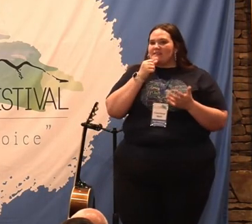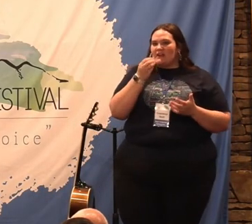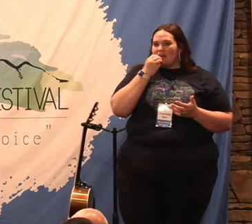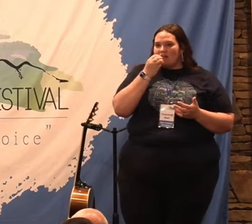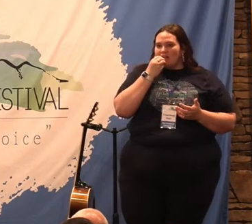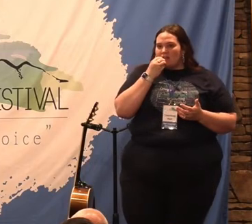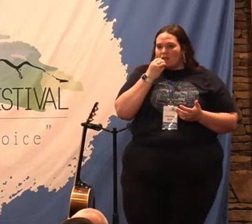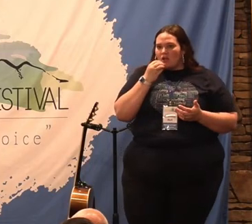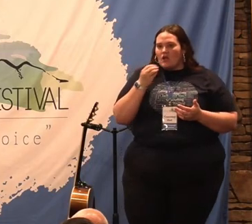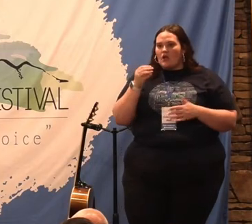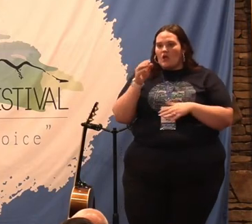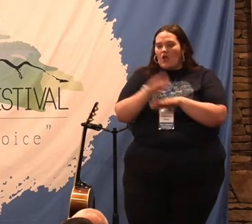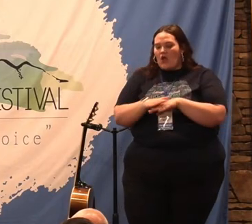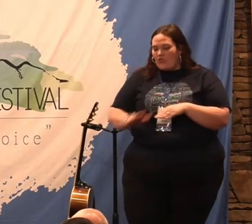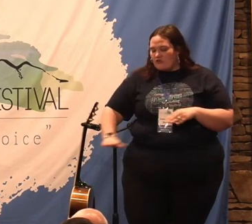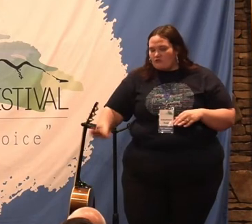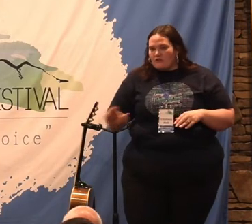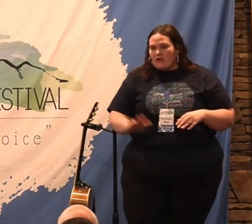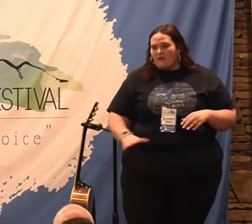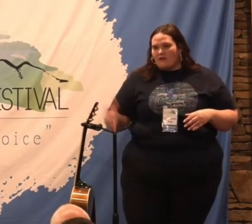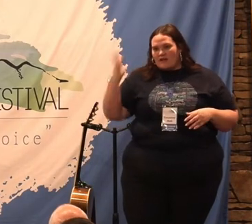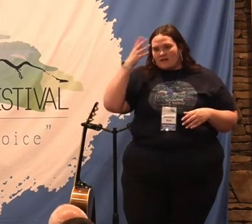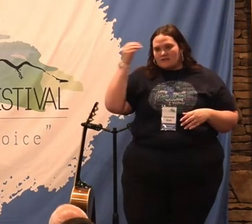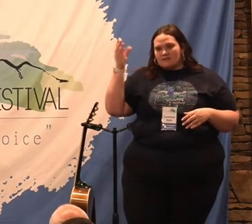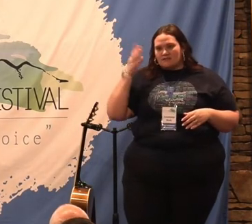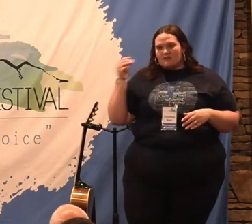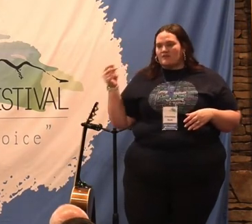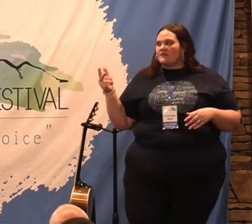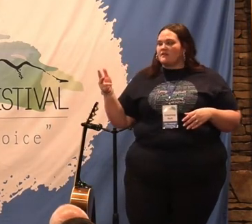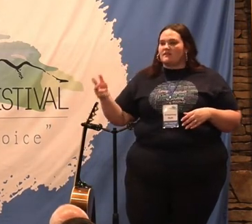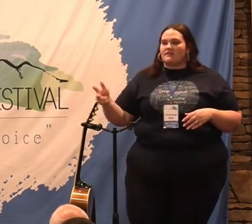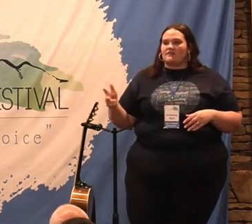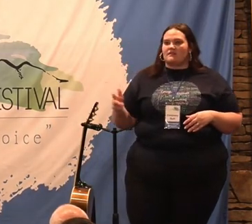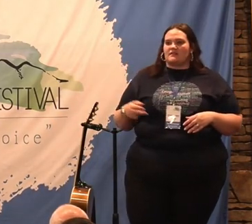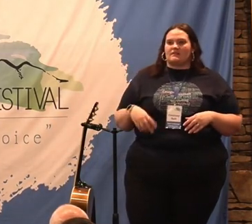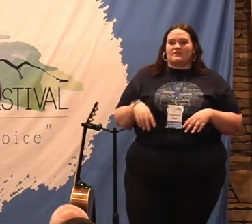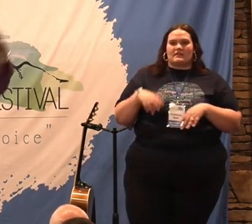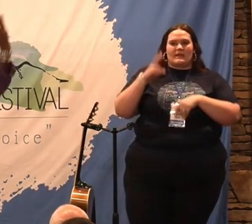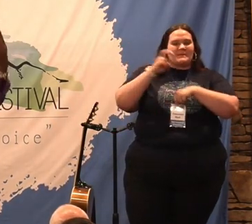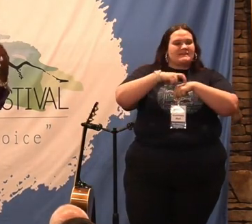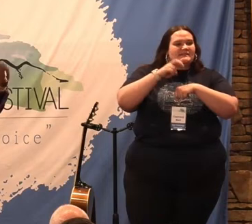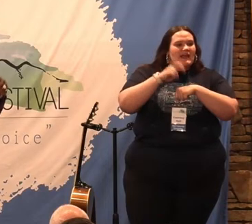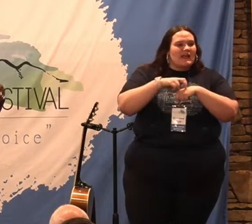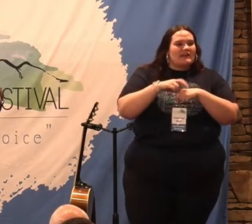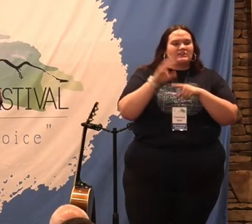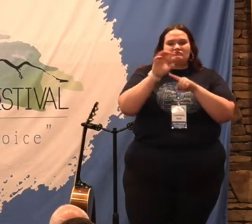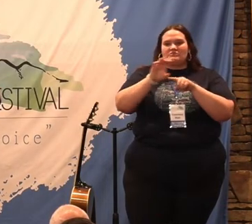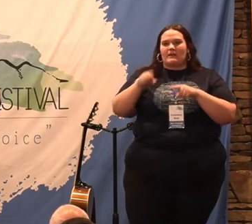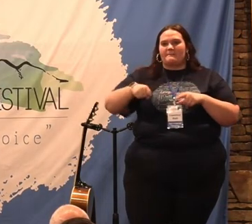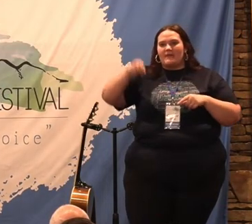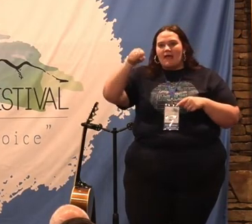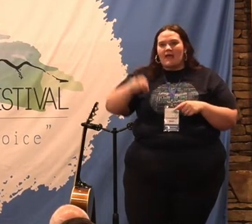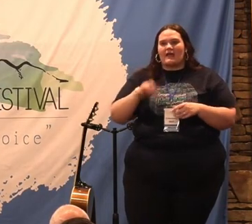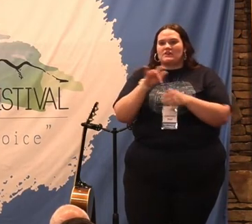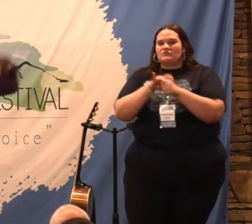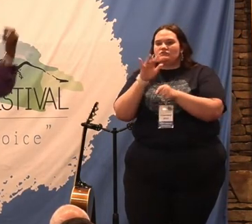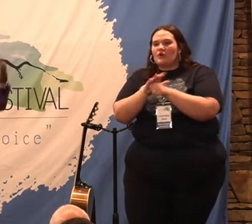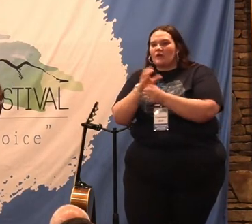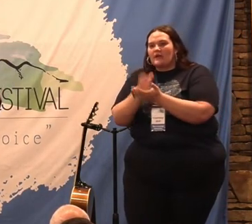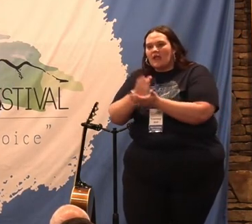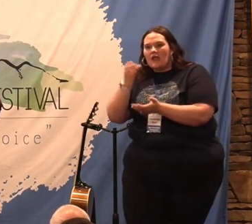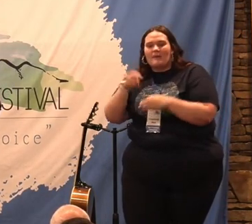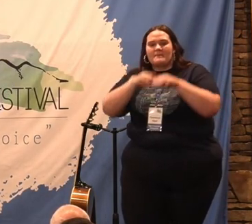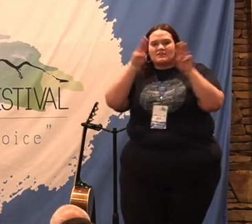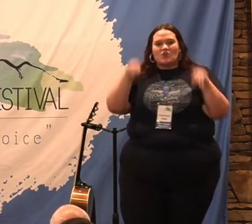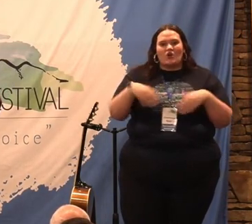was on the ground outside the car. There were potato chip bags, soda cans, McDonald's boxes,